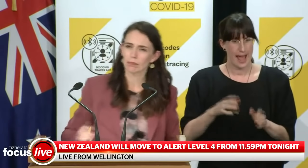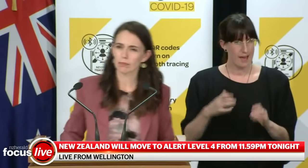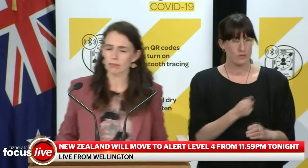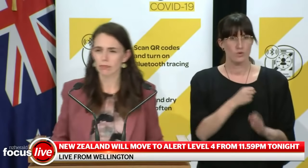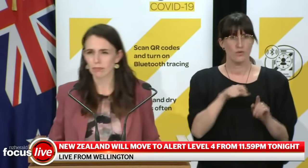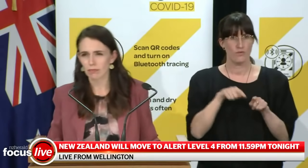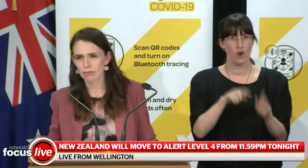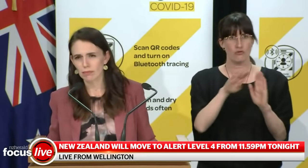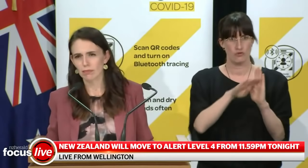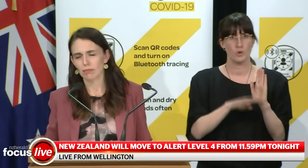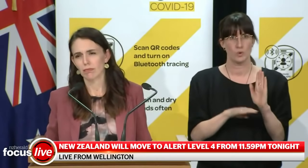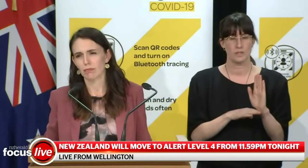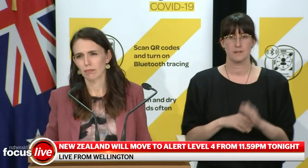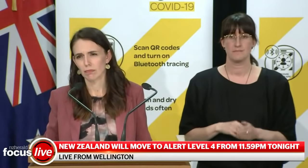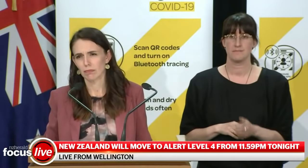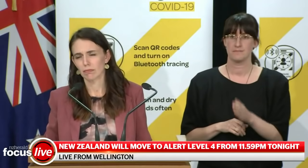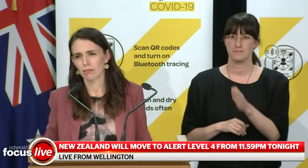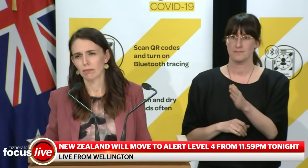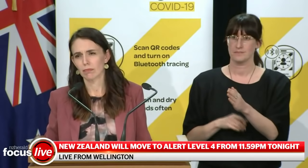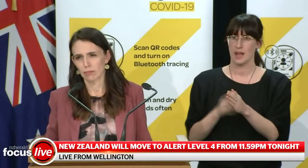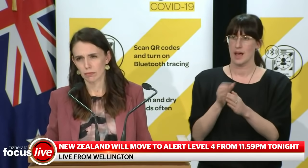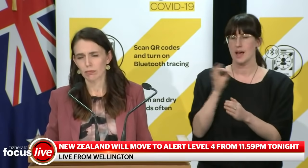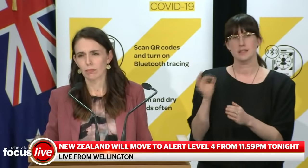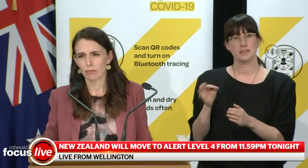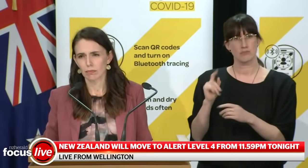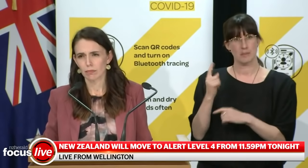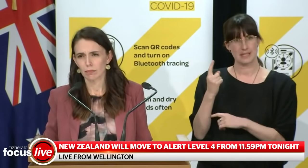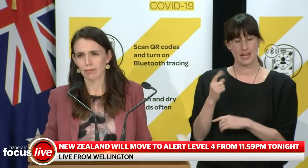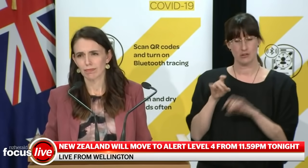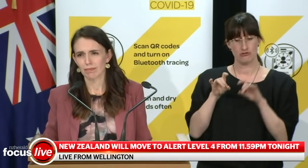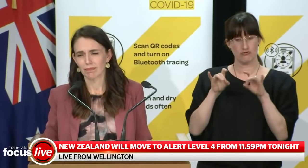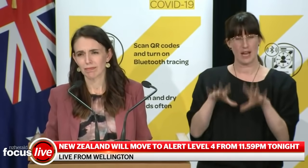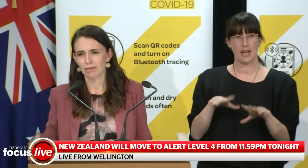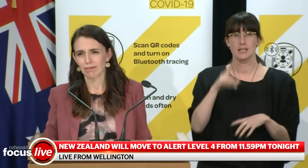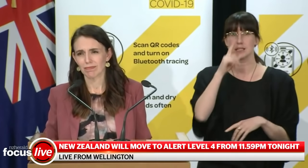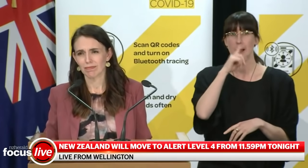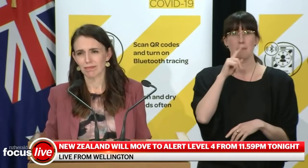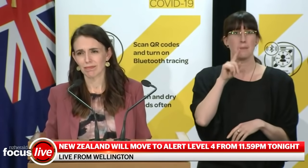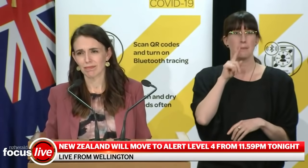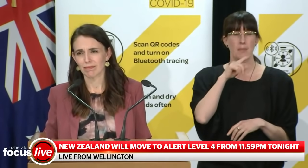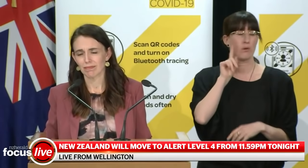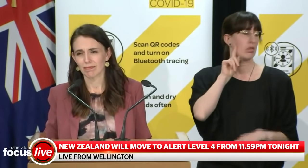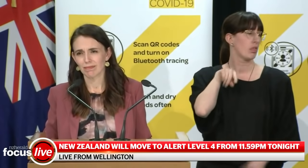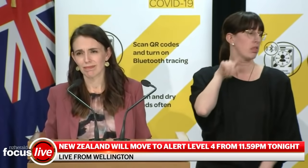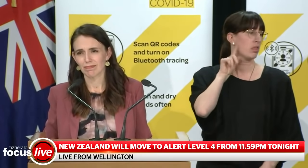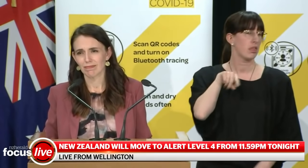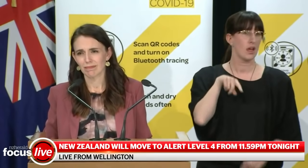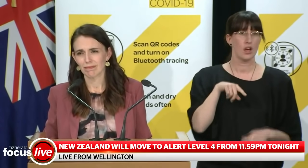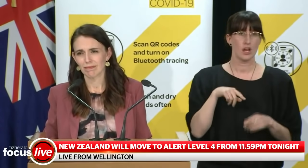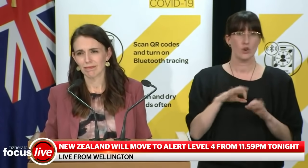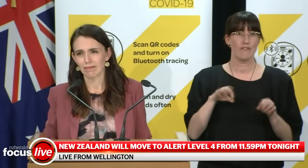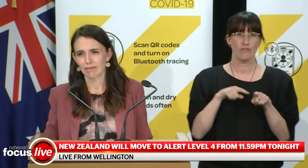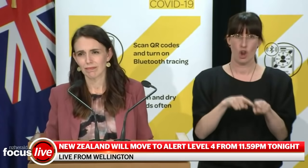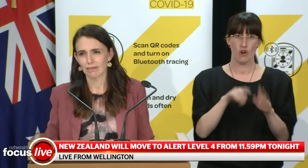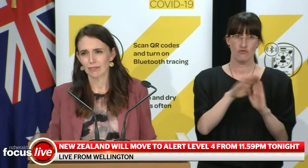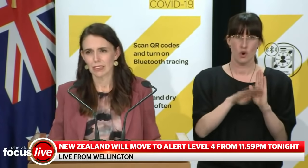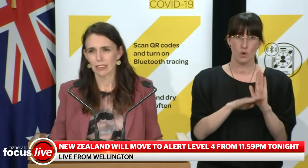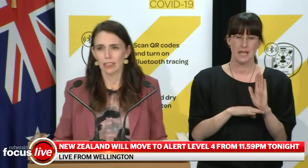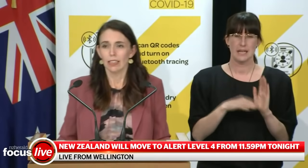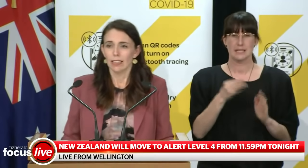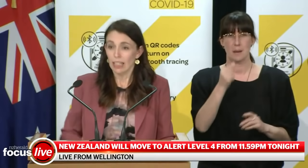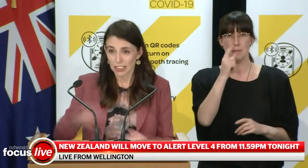seen, over in Australia, we've seen problems with compliance. What is your message to people who question the need for an alert level